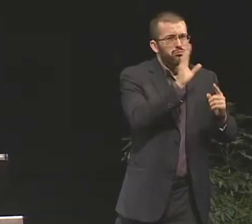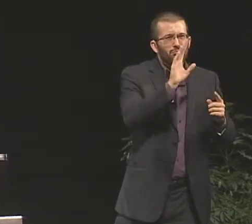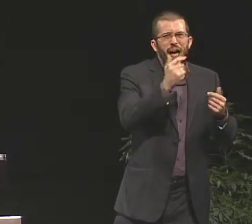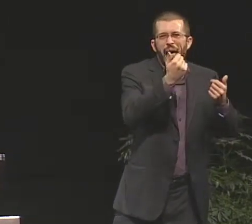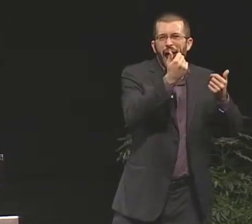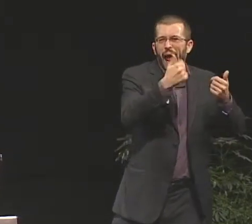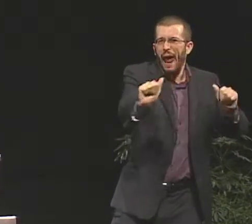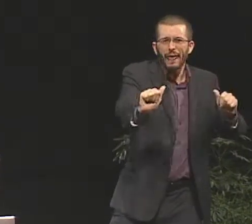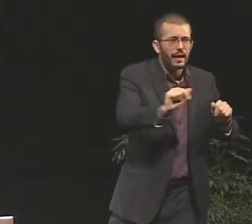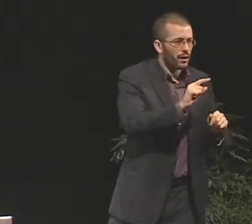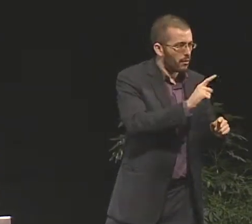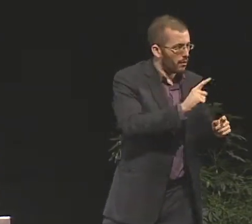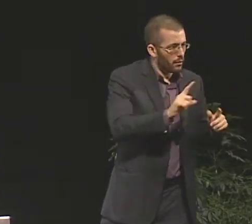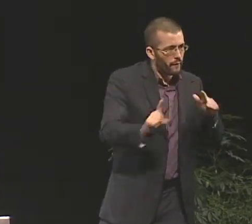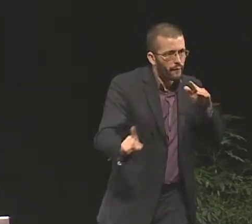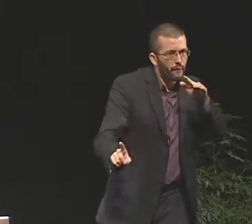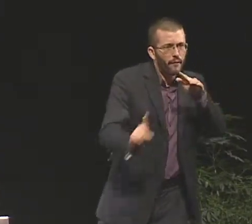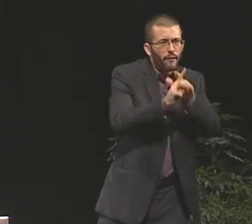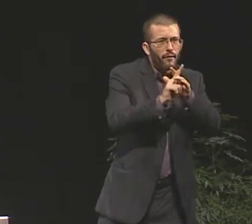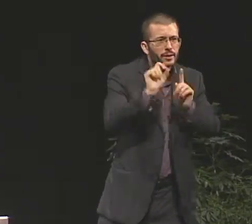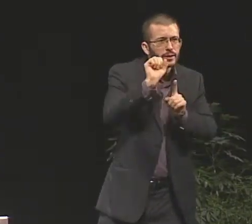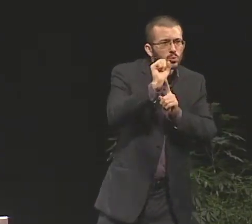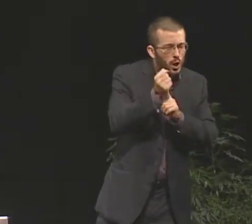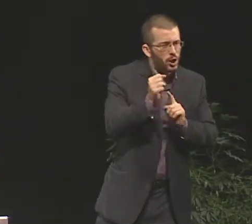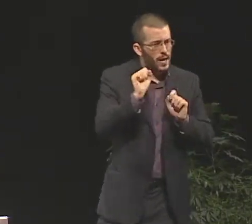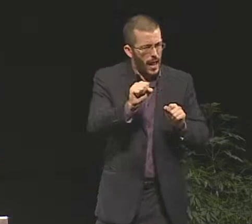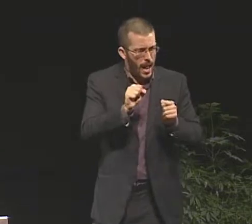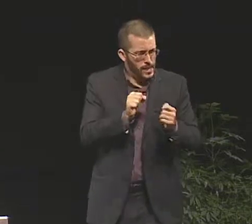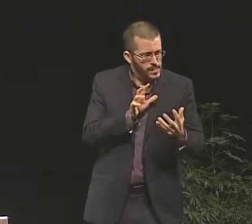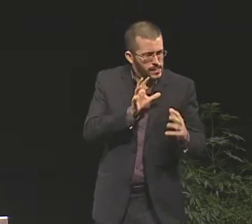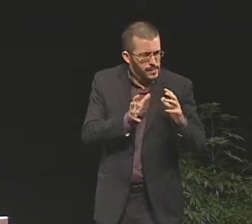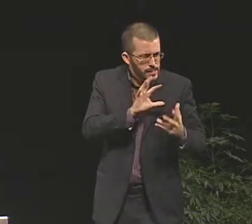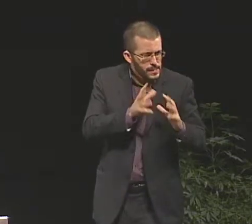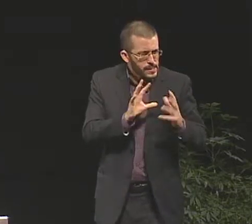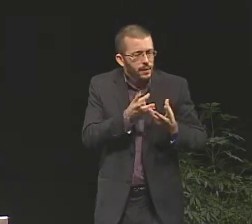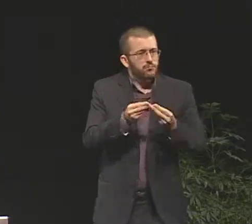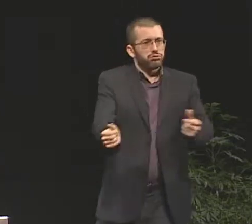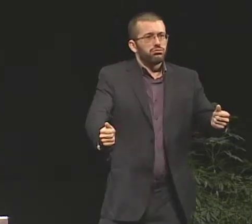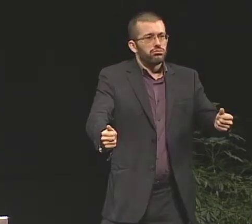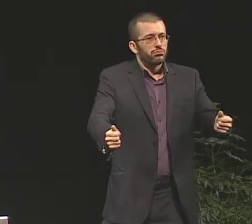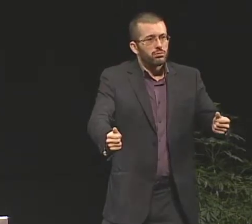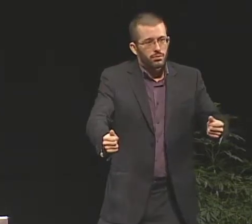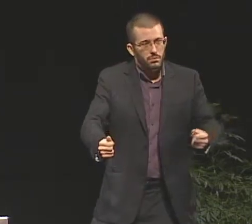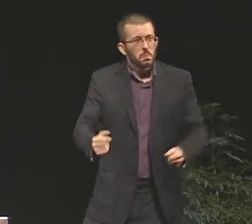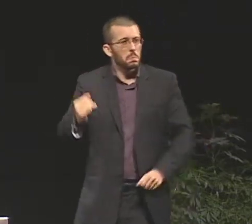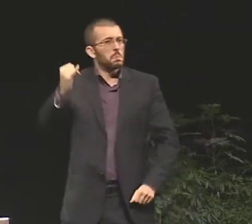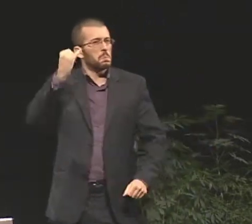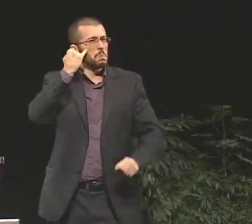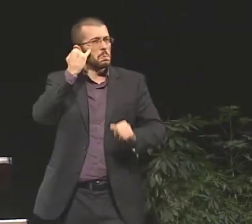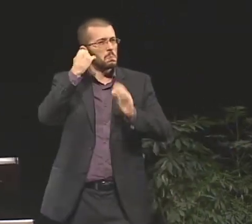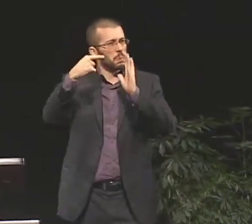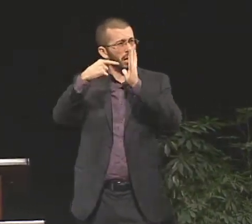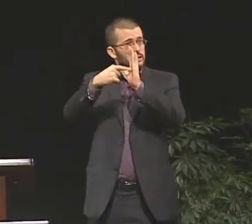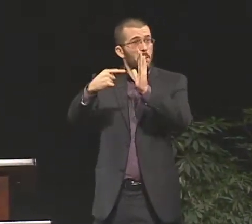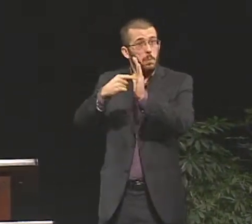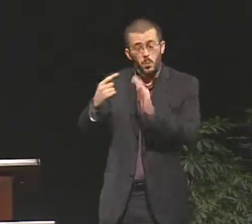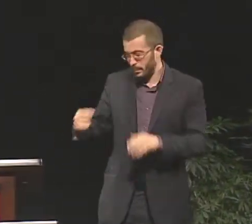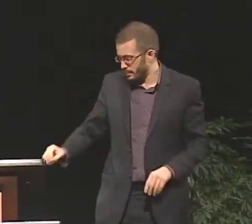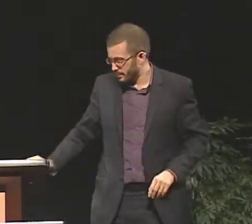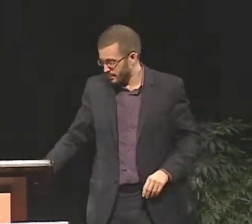there, but also to deal with a variety of situations to find possible solutions. Let me share an example of this with you.